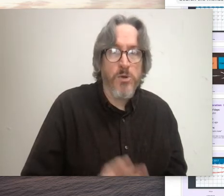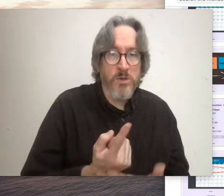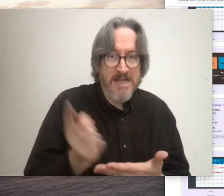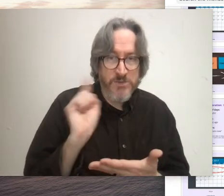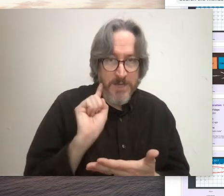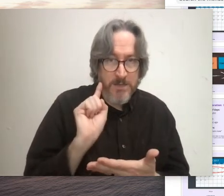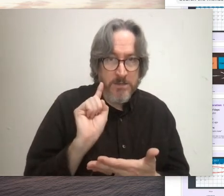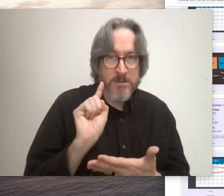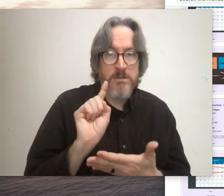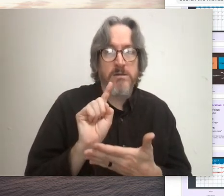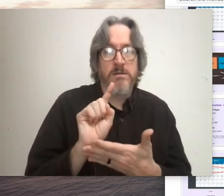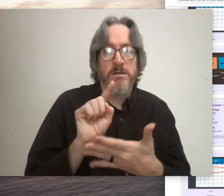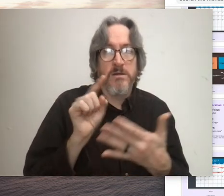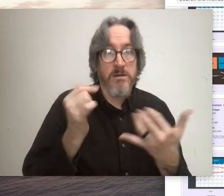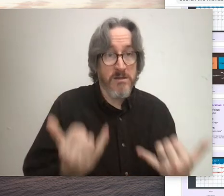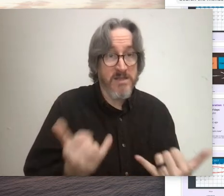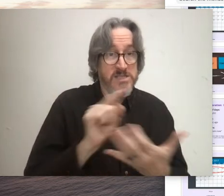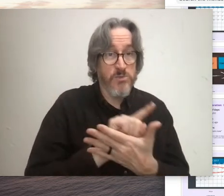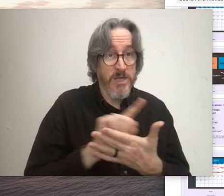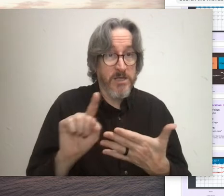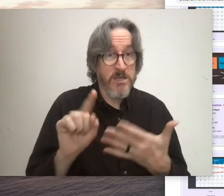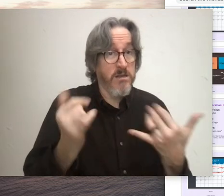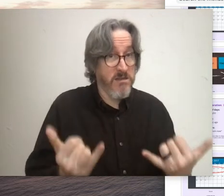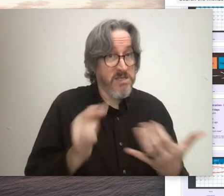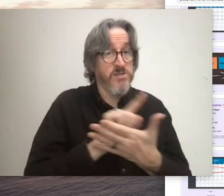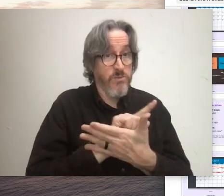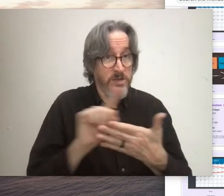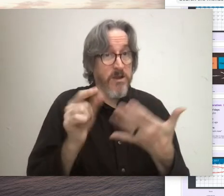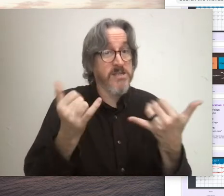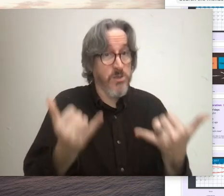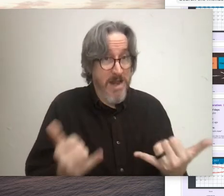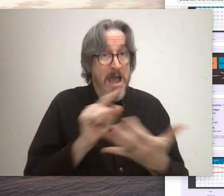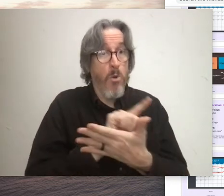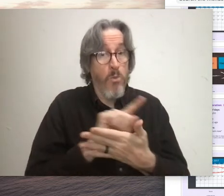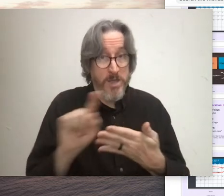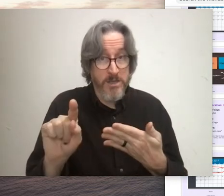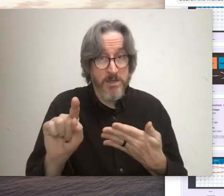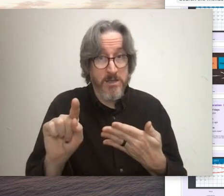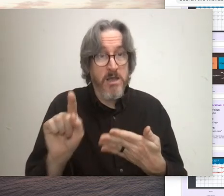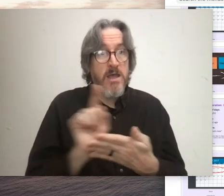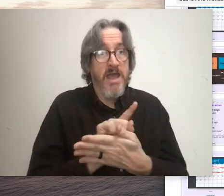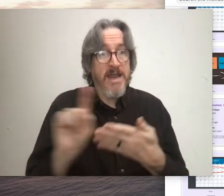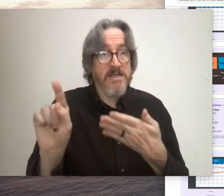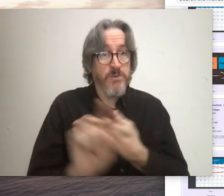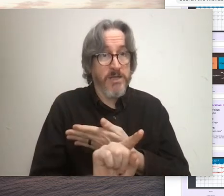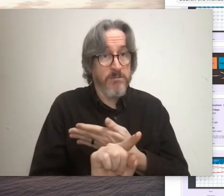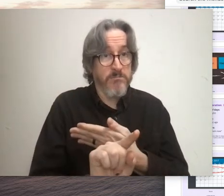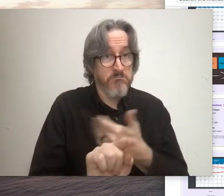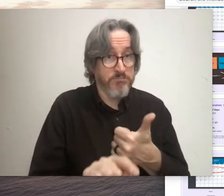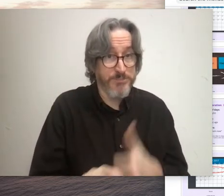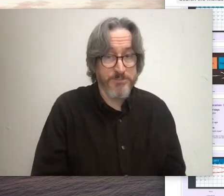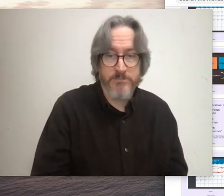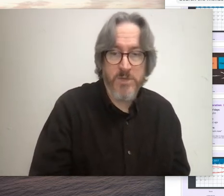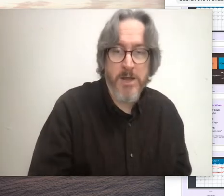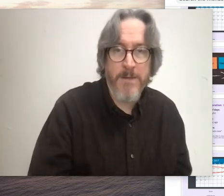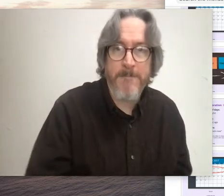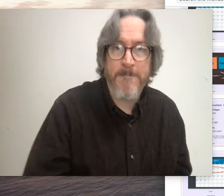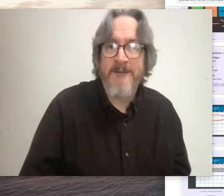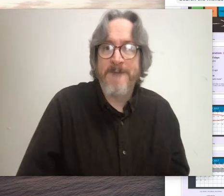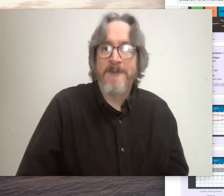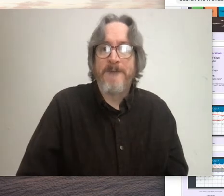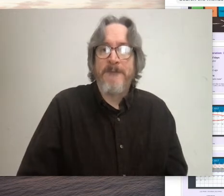So last week, this week, right? So now week and next week.